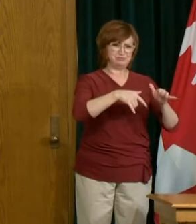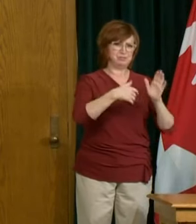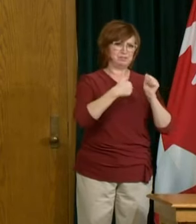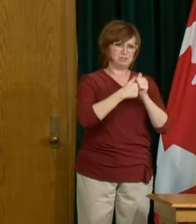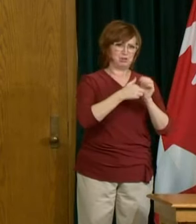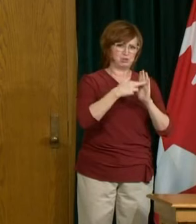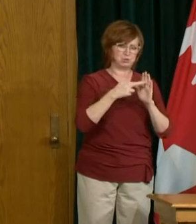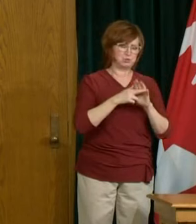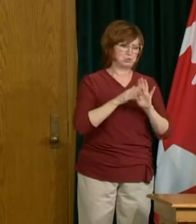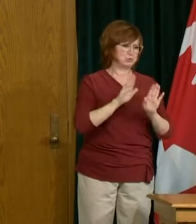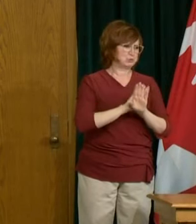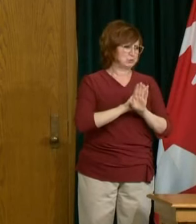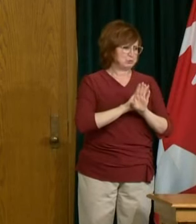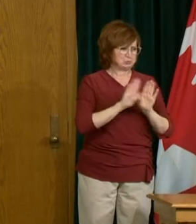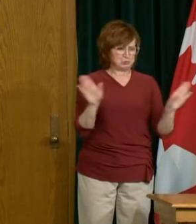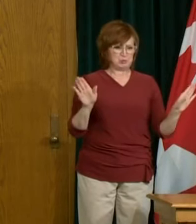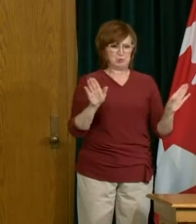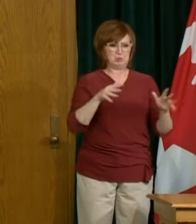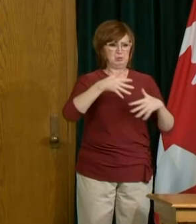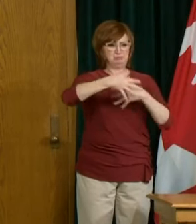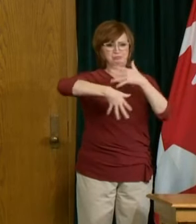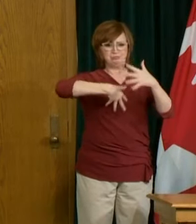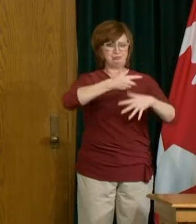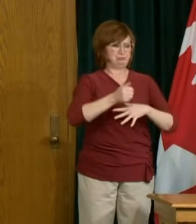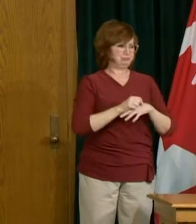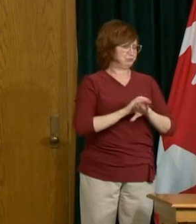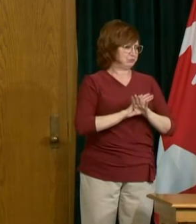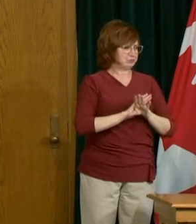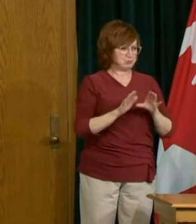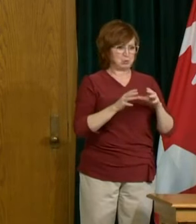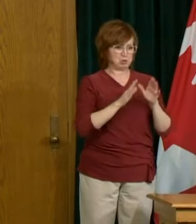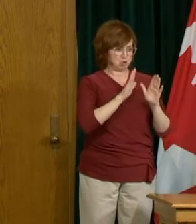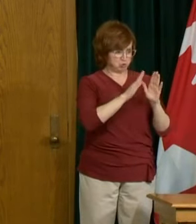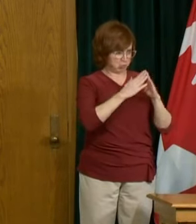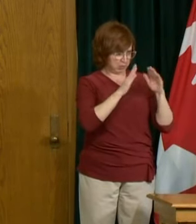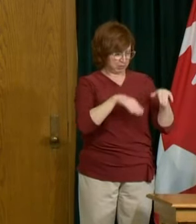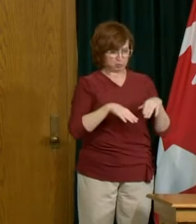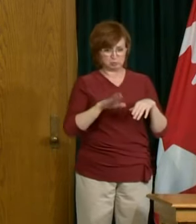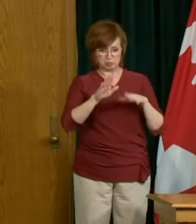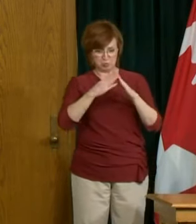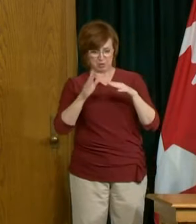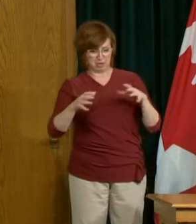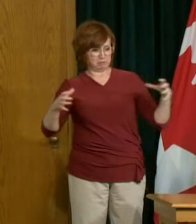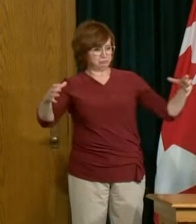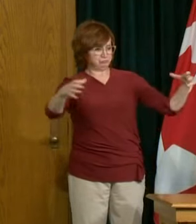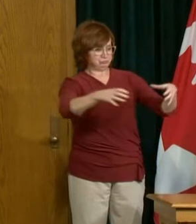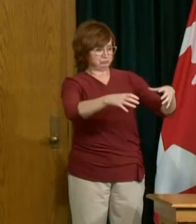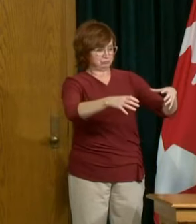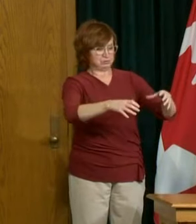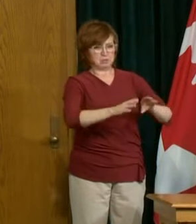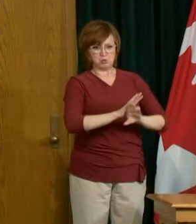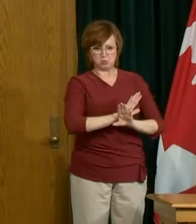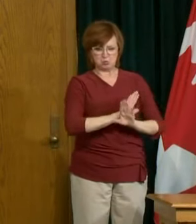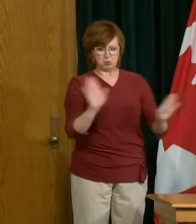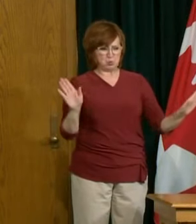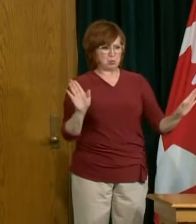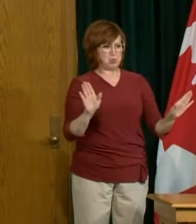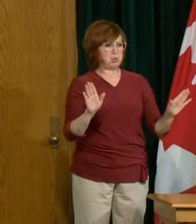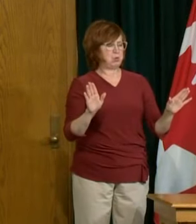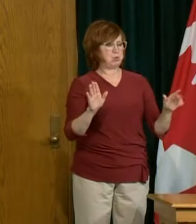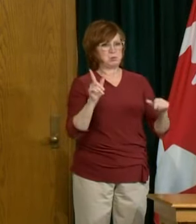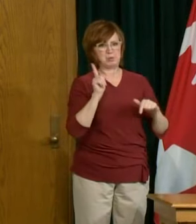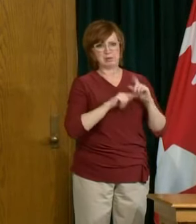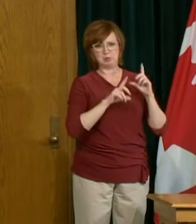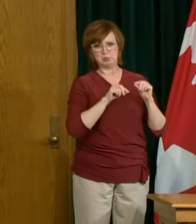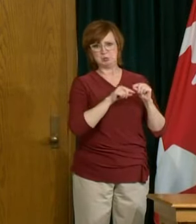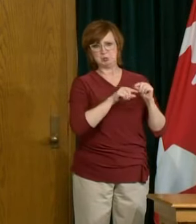no mixing within households. So the virtual bubble that I talked about, or 2 or 3 households getting together, that cannot